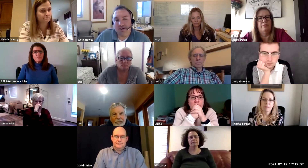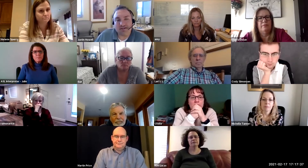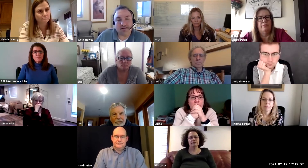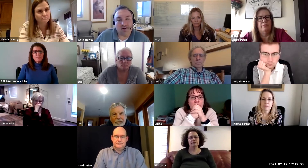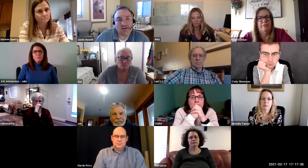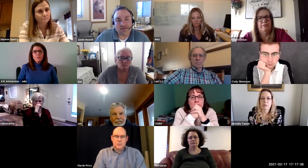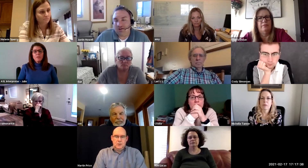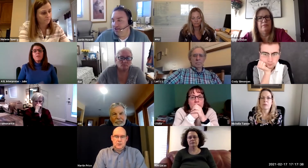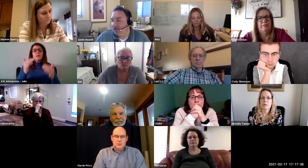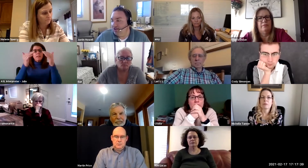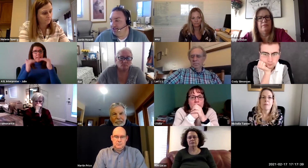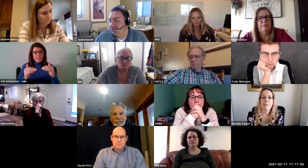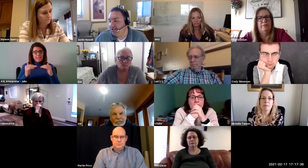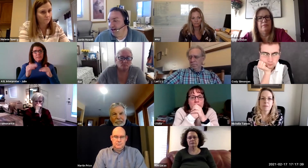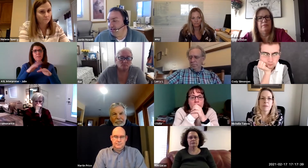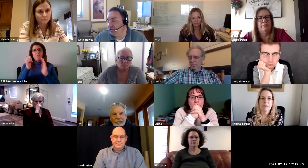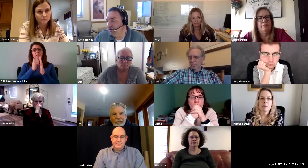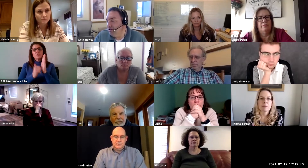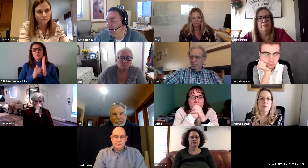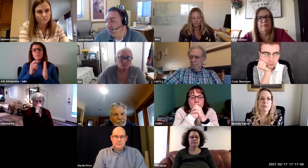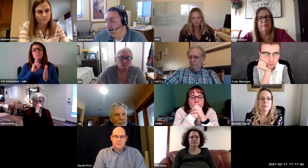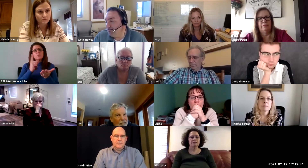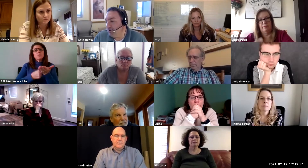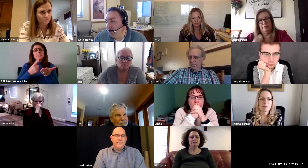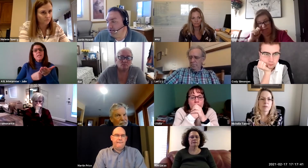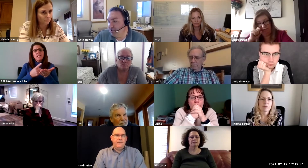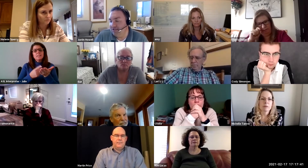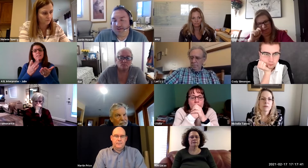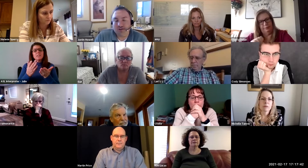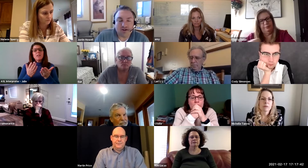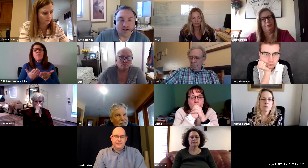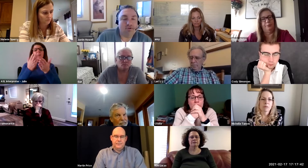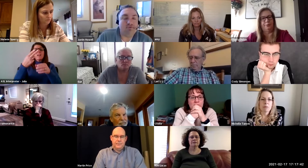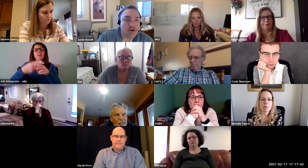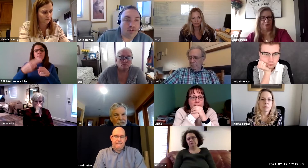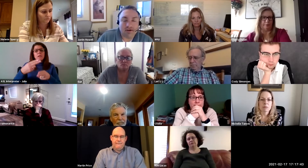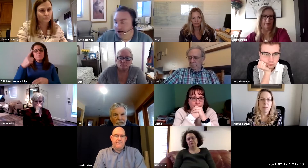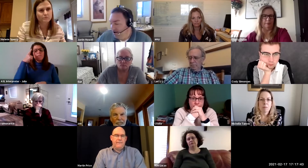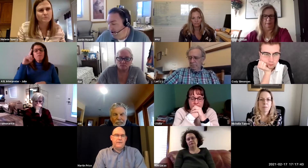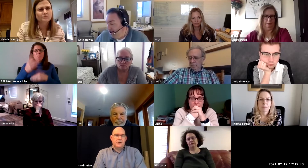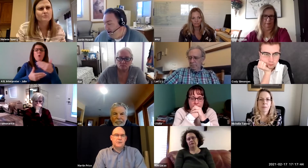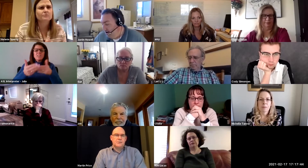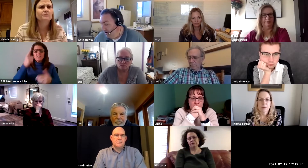The next thing on the agenda is to discuss the nominating process for the chair and co-chair.